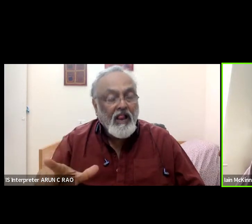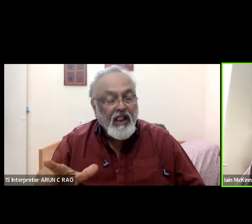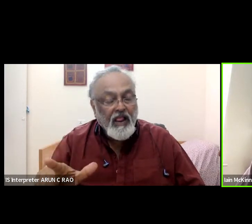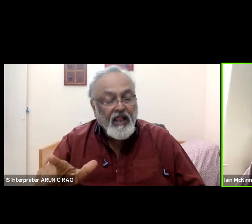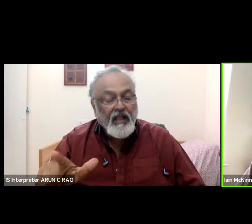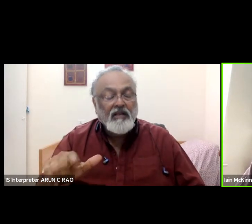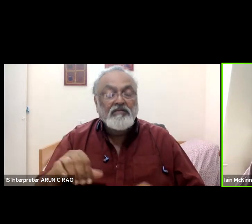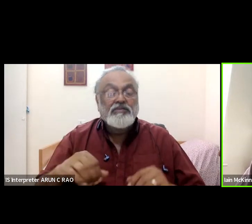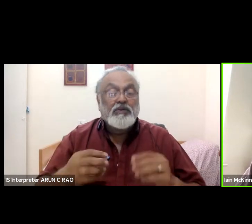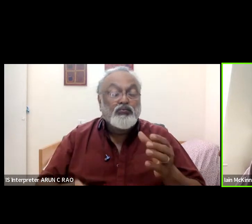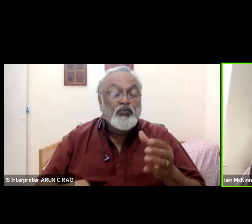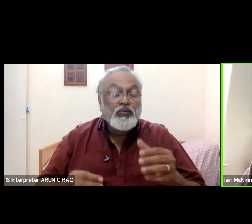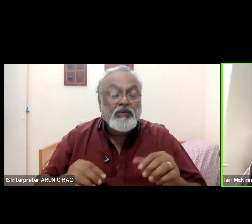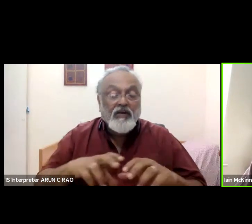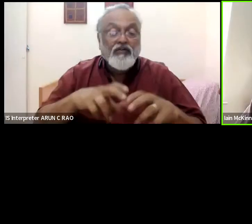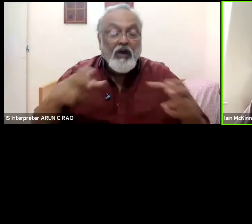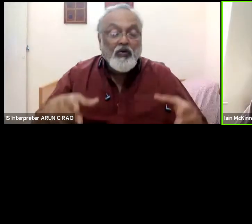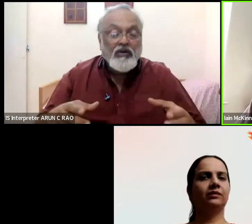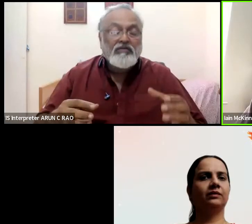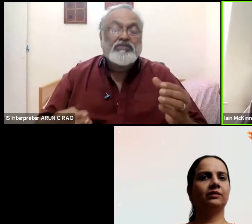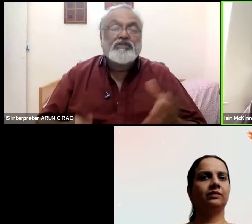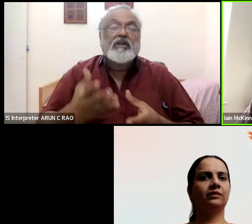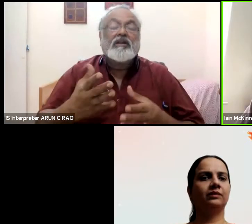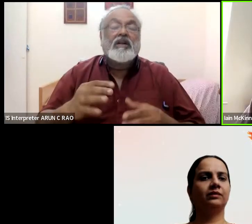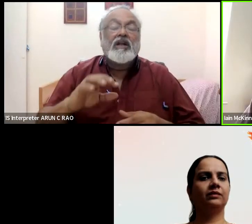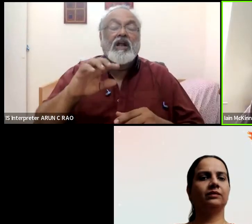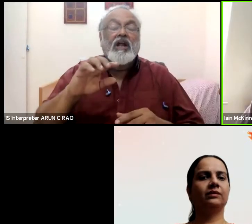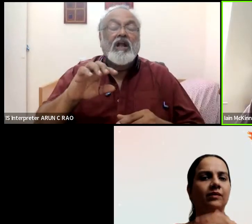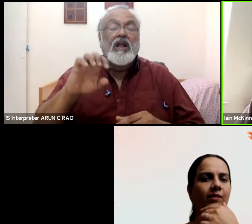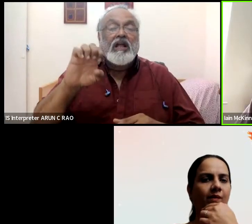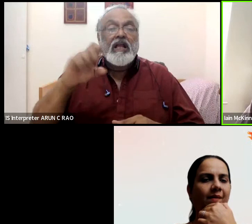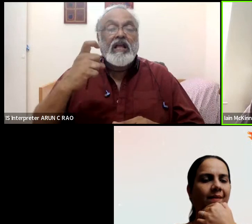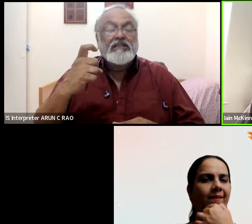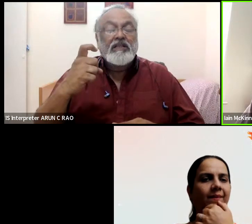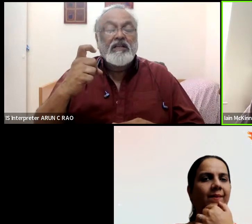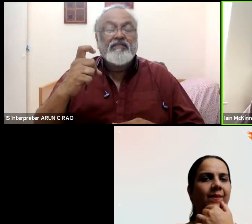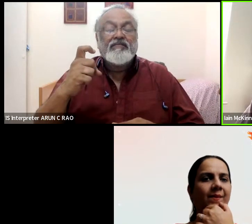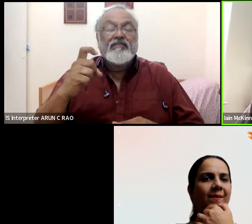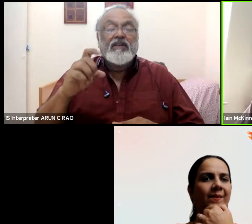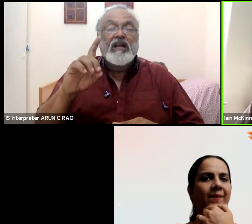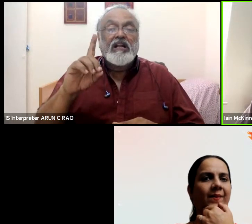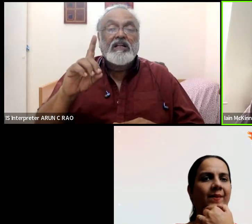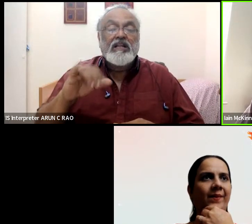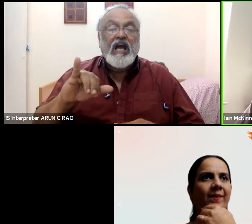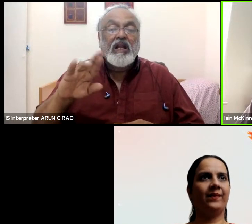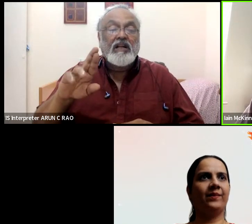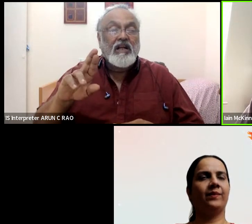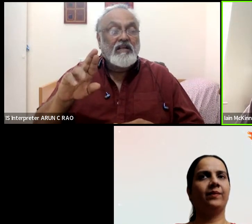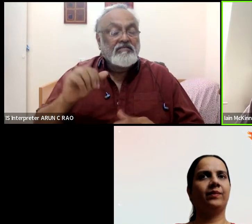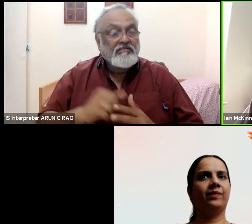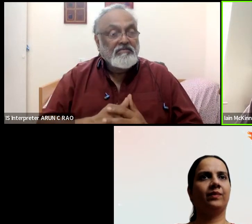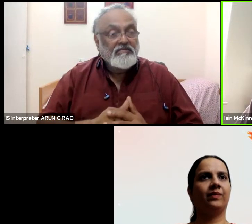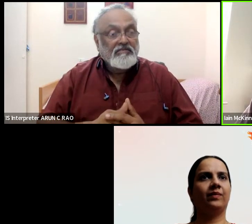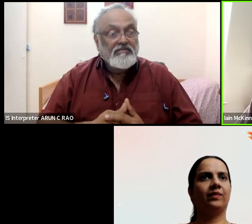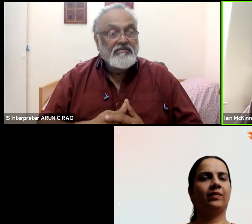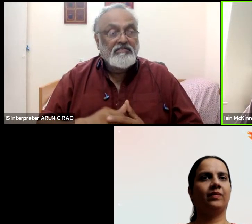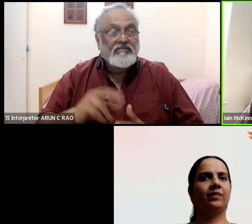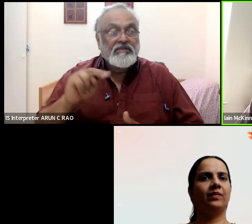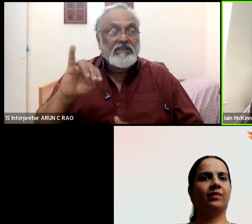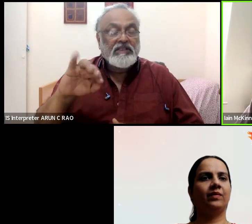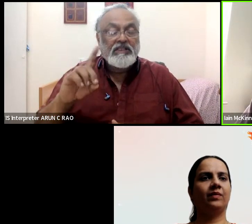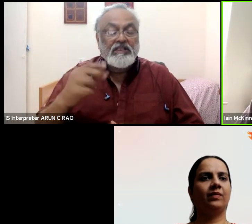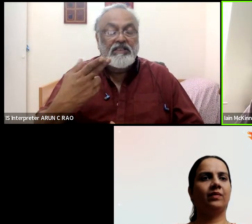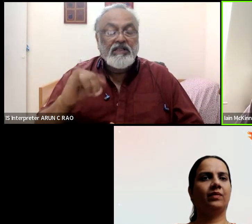director of award-winning non-profit organisation Rising Flame. Nidhi has been working on